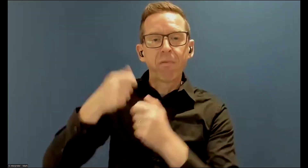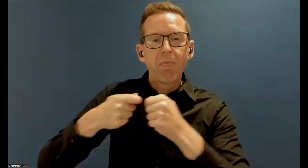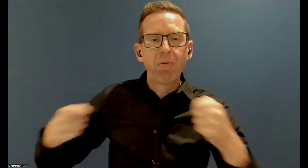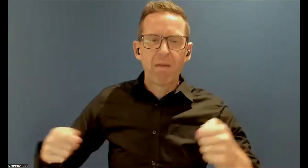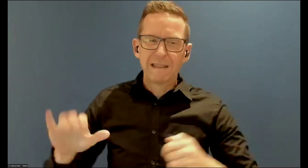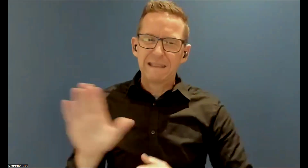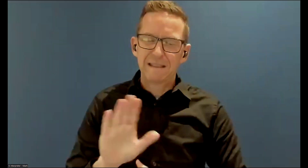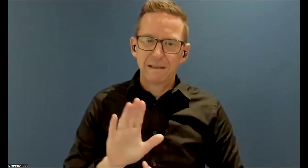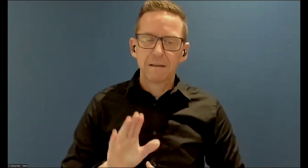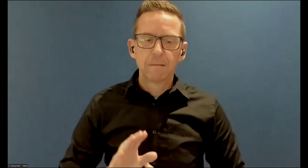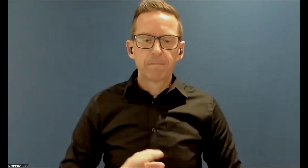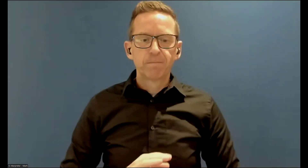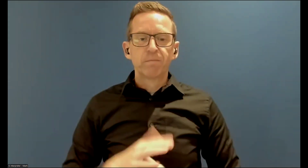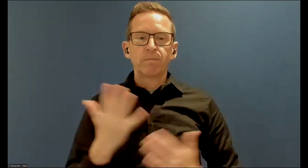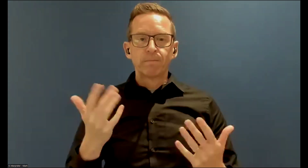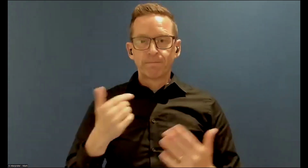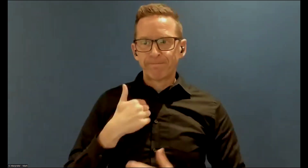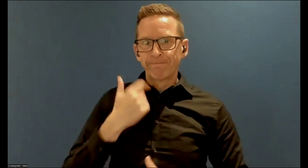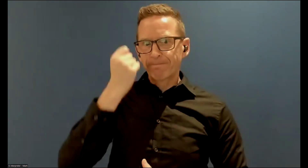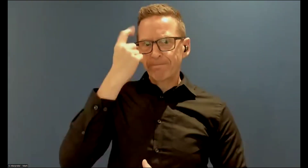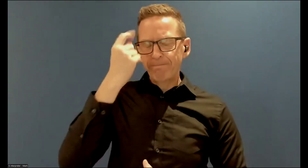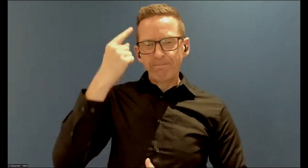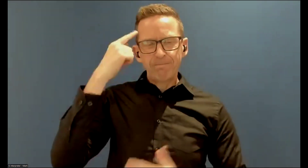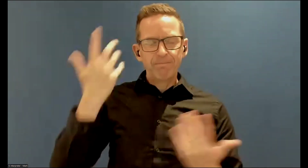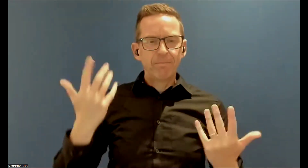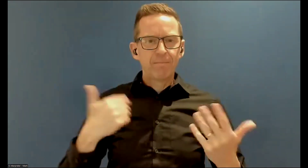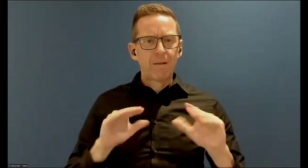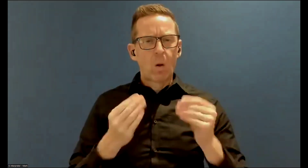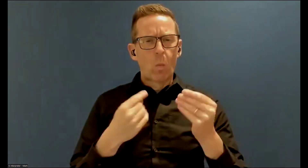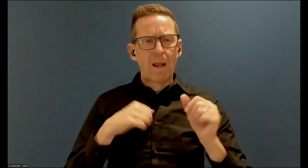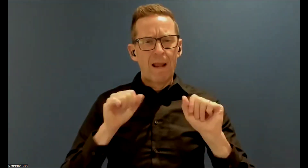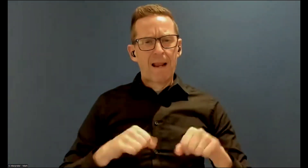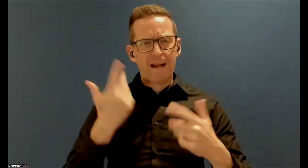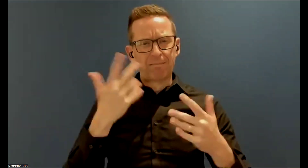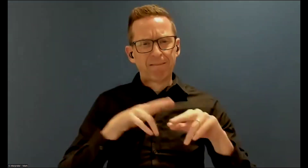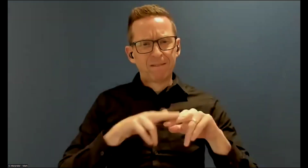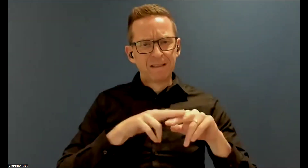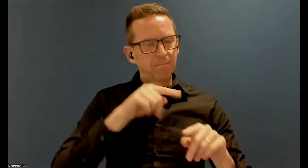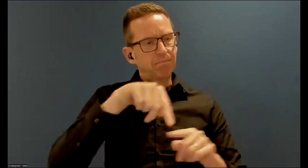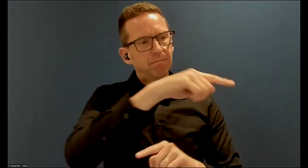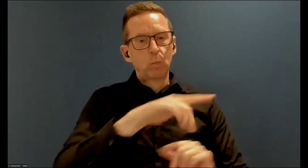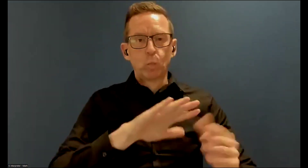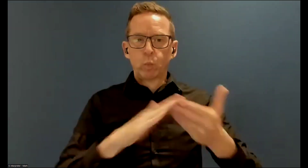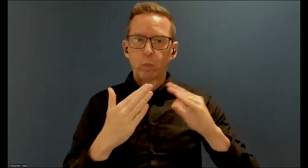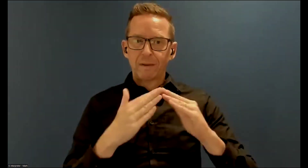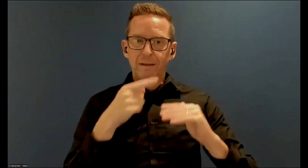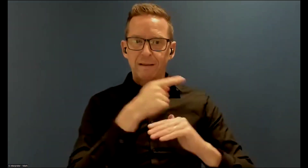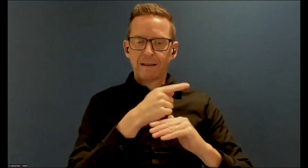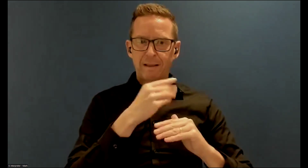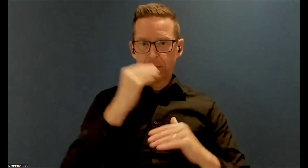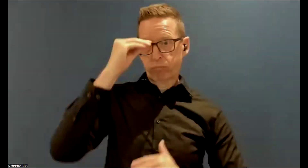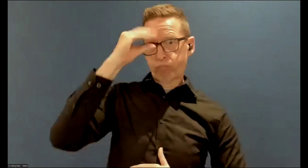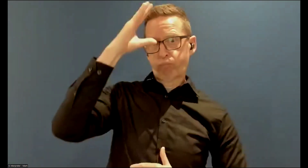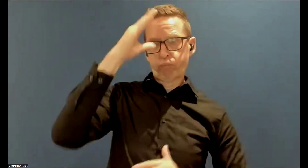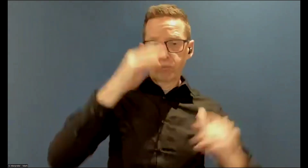think the point is well taken about how we address this issue of awareness within the community and how we ensure that communities